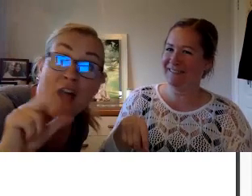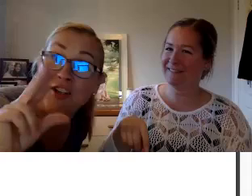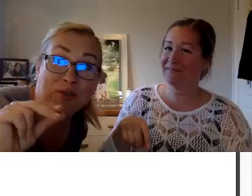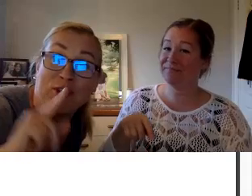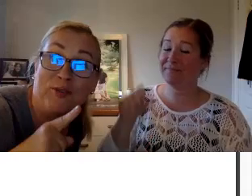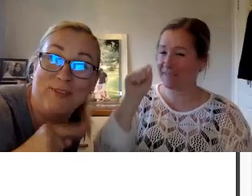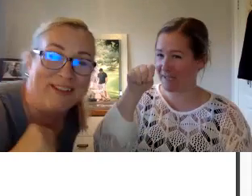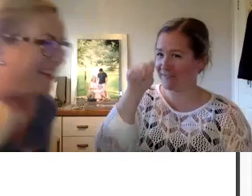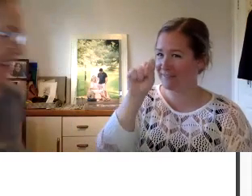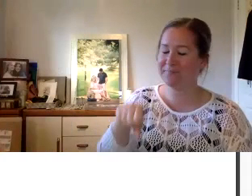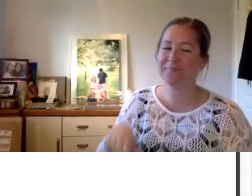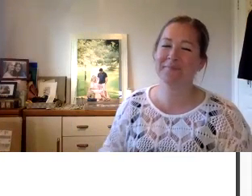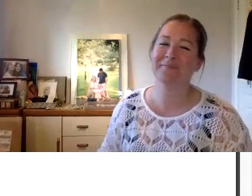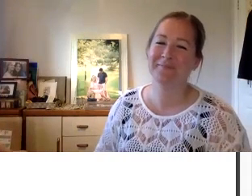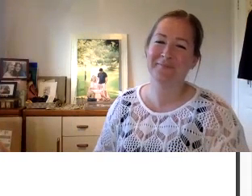Not true.